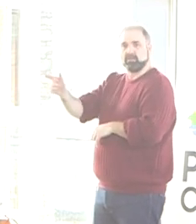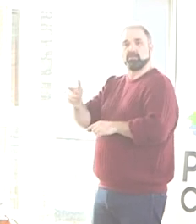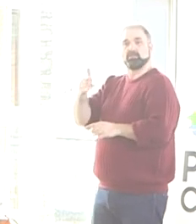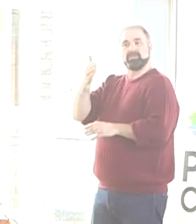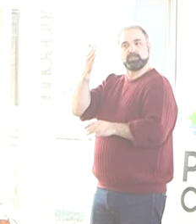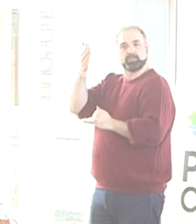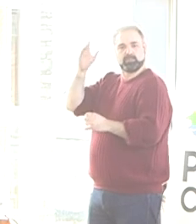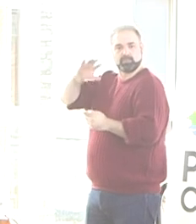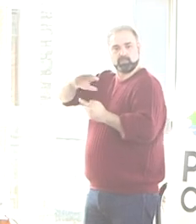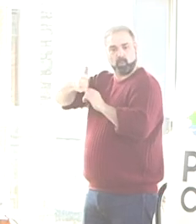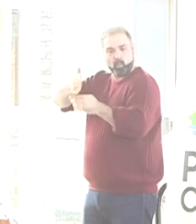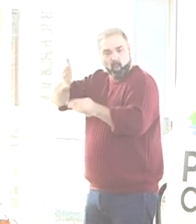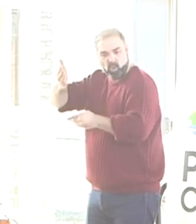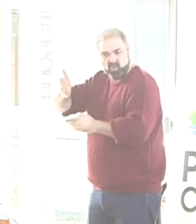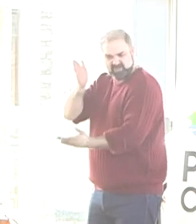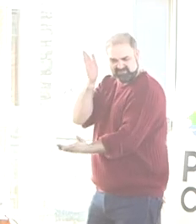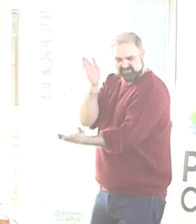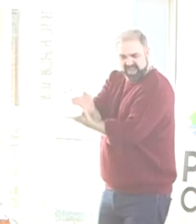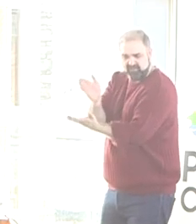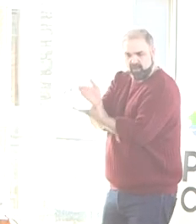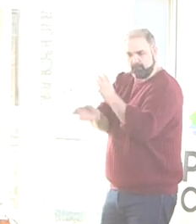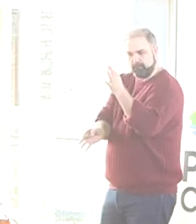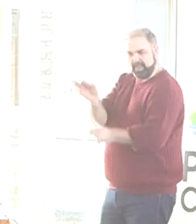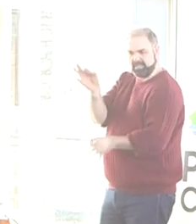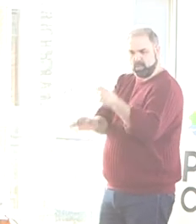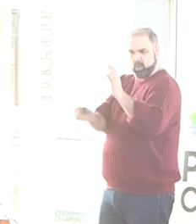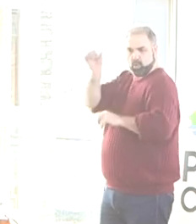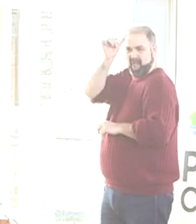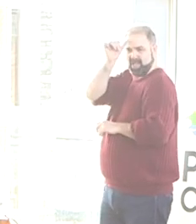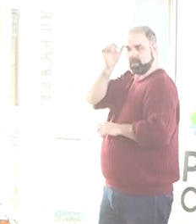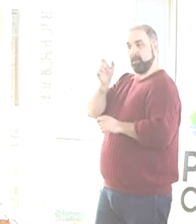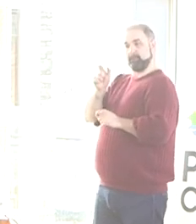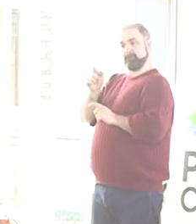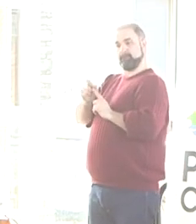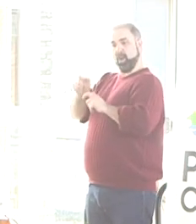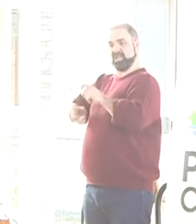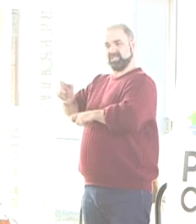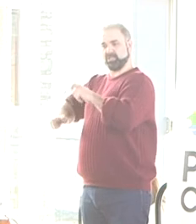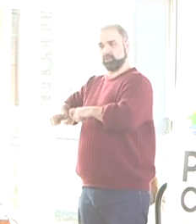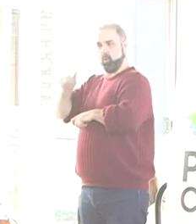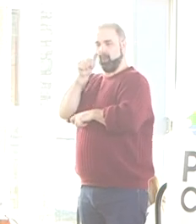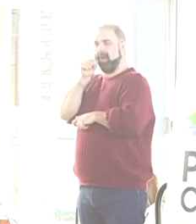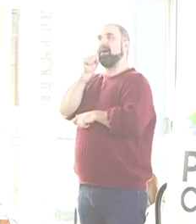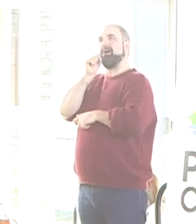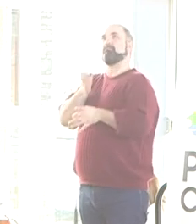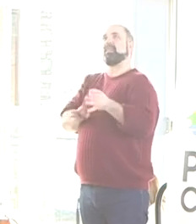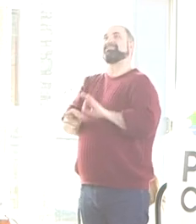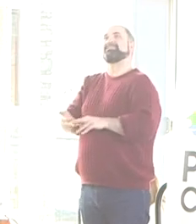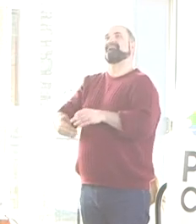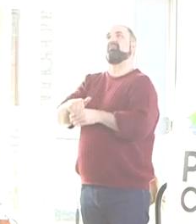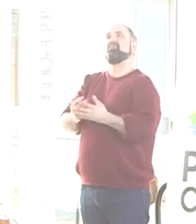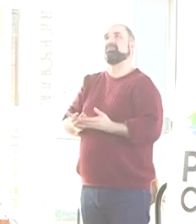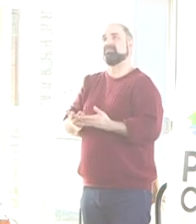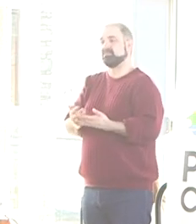along, there was a very definite political knowledge. Mm. And politicians and people aware of politics were involved. And they hijacked